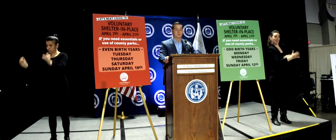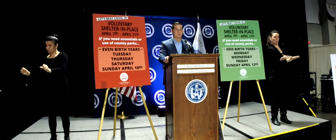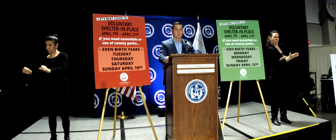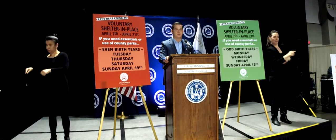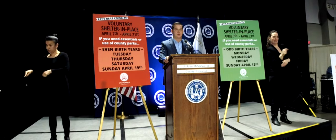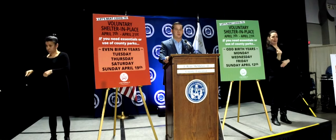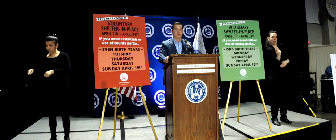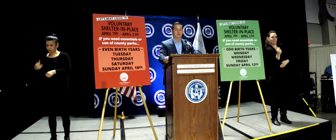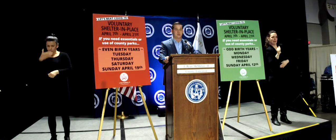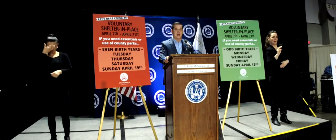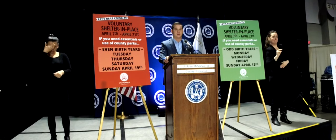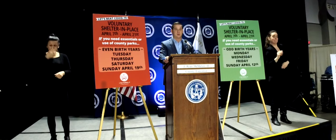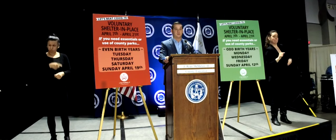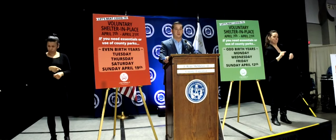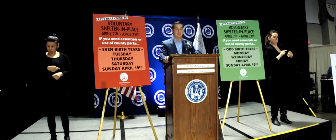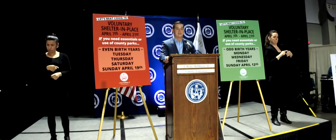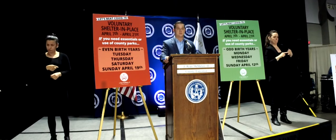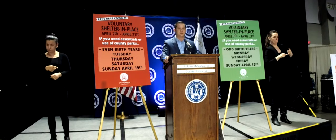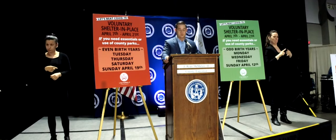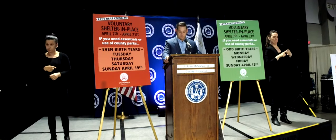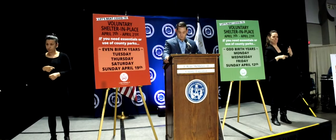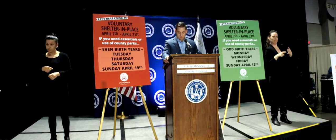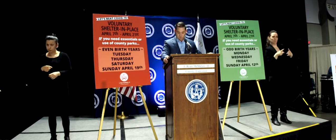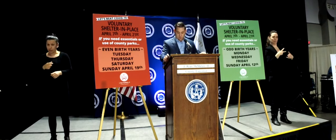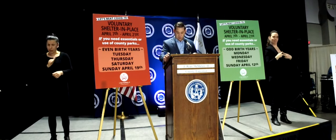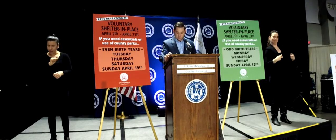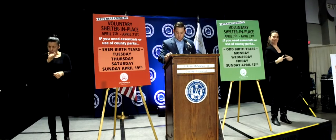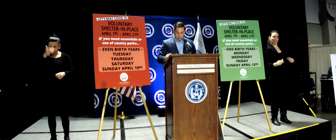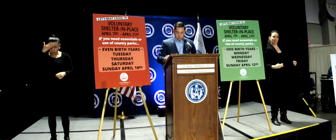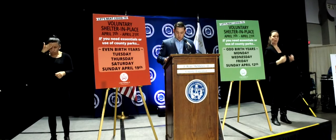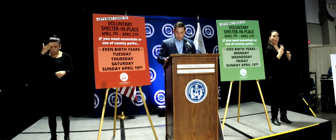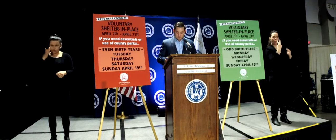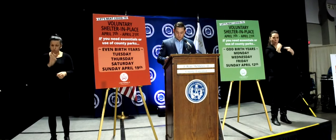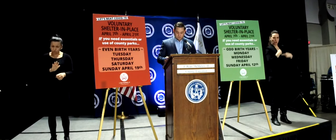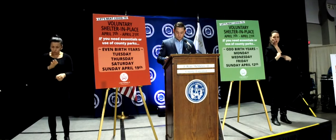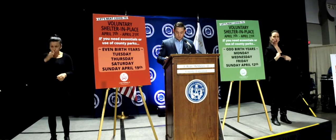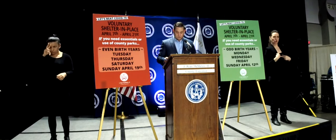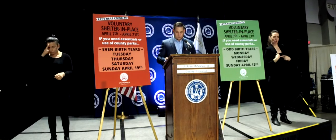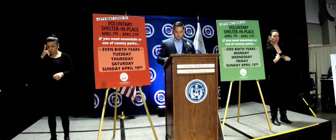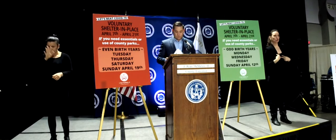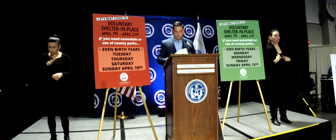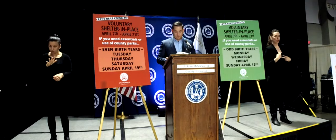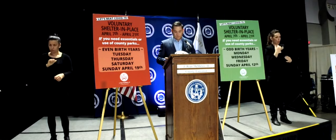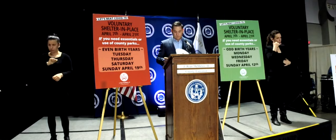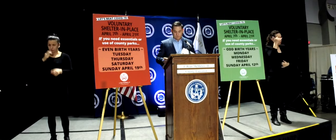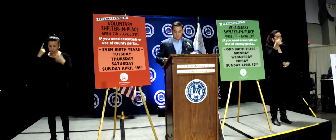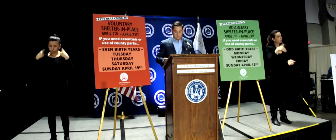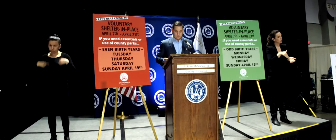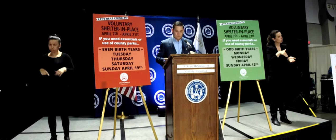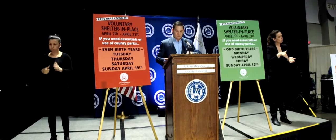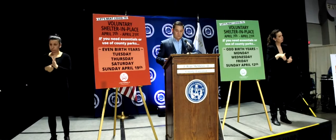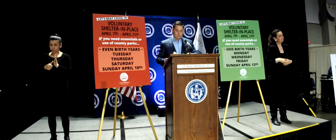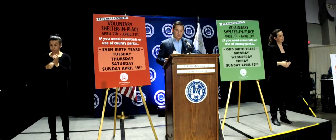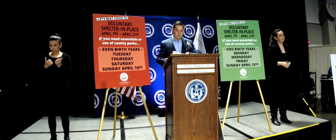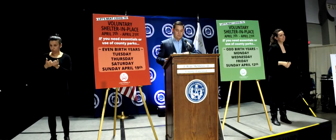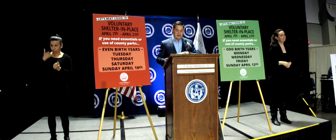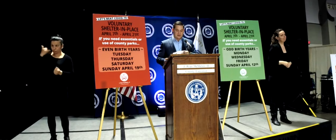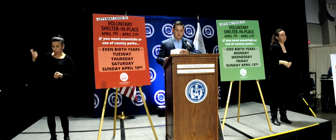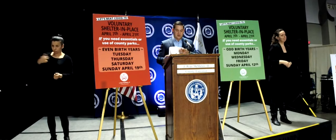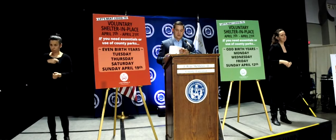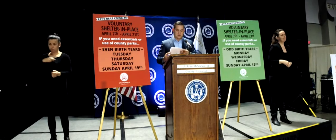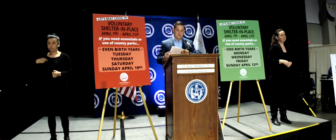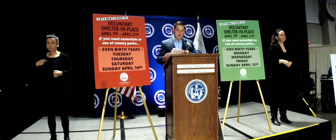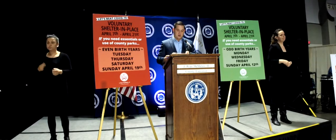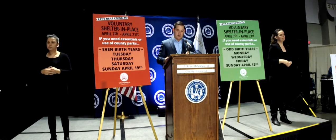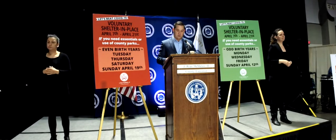your symptoms and reach out to your doctor if you have any symptoms. Okay?